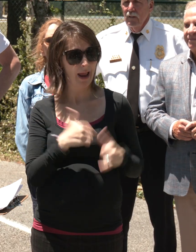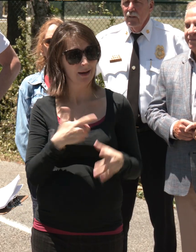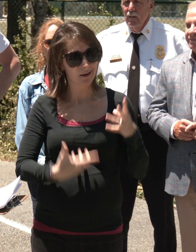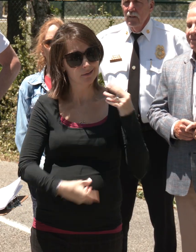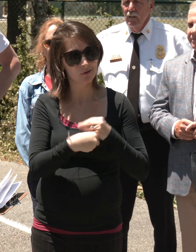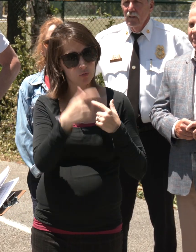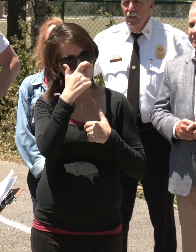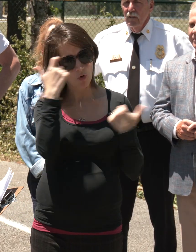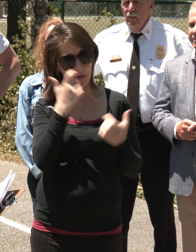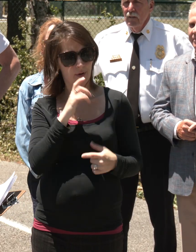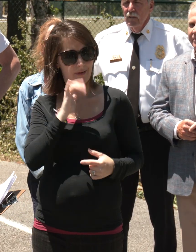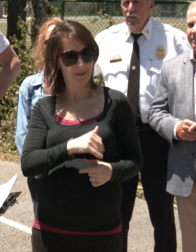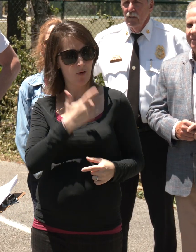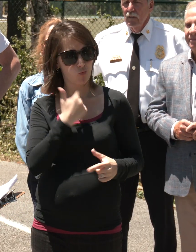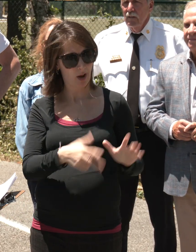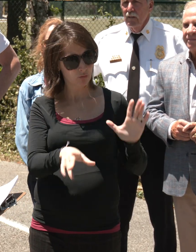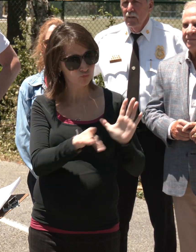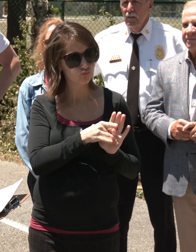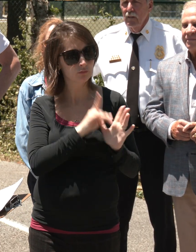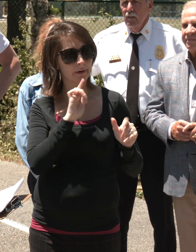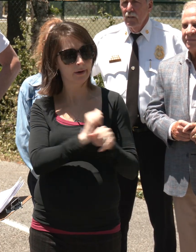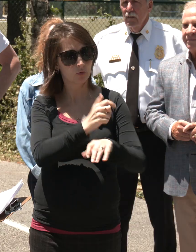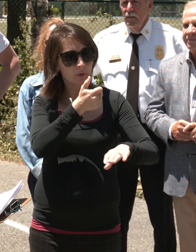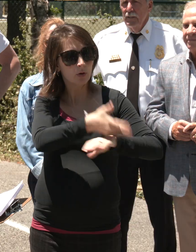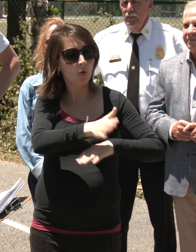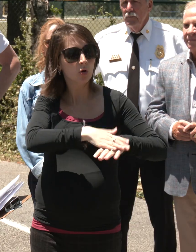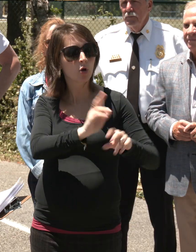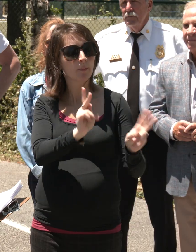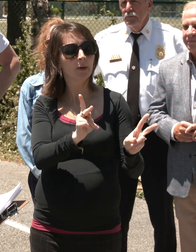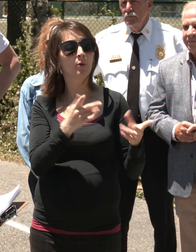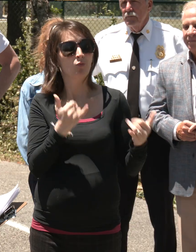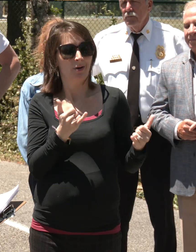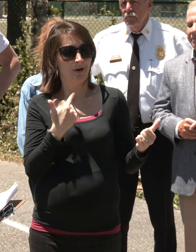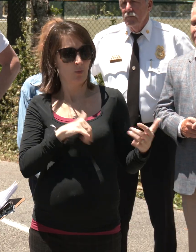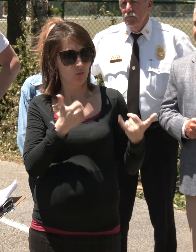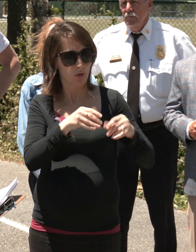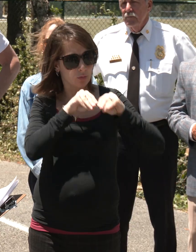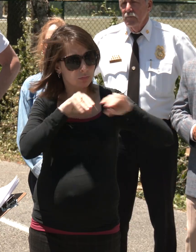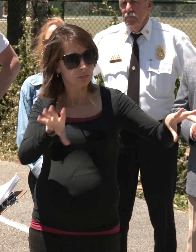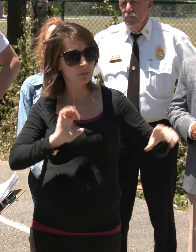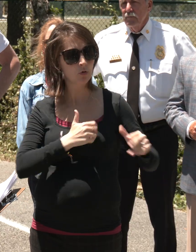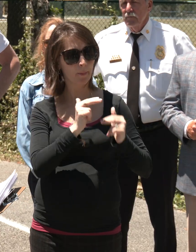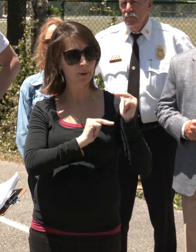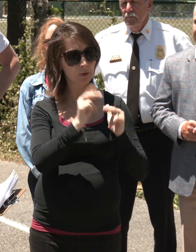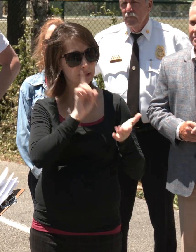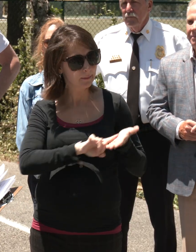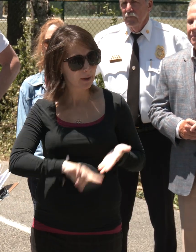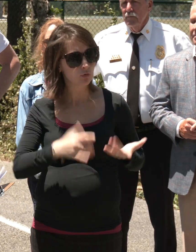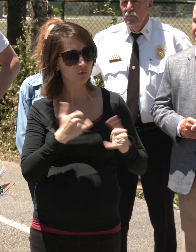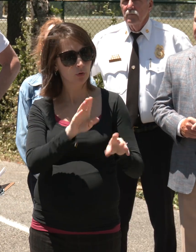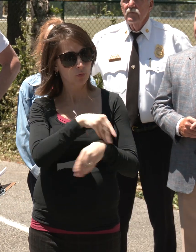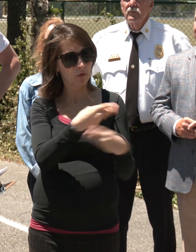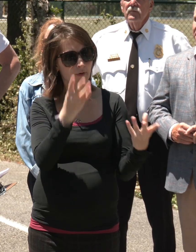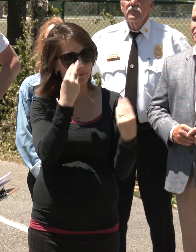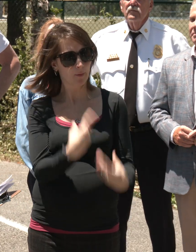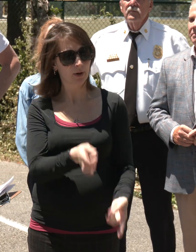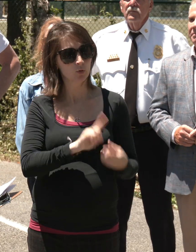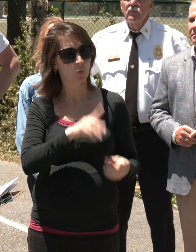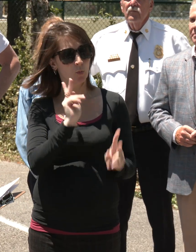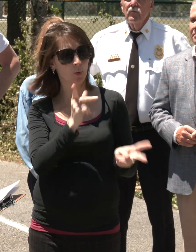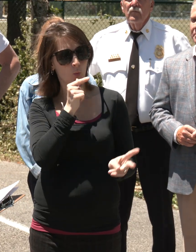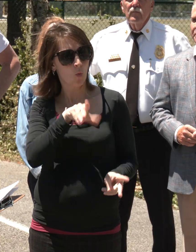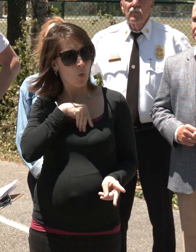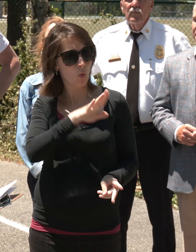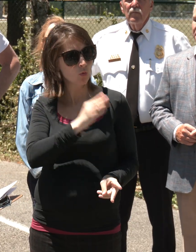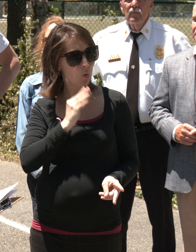that those stickers caused. We're deploying our building inspectors to provide information to homeowners